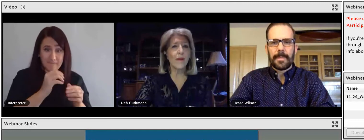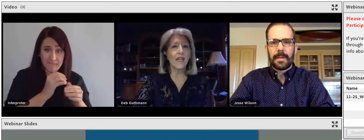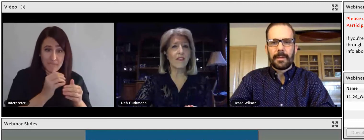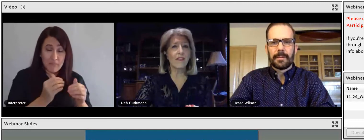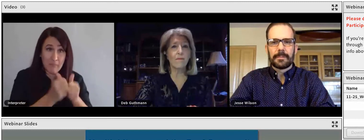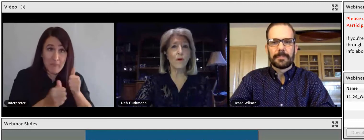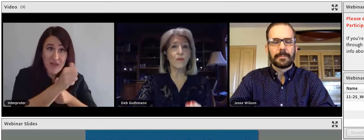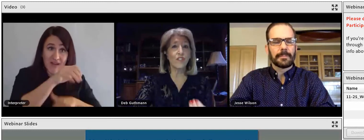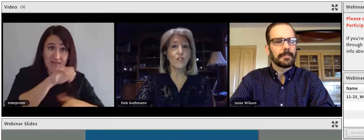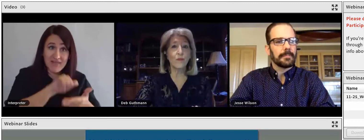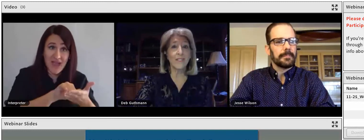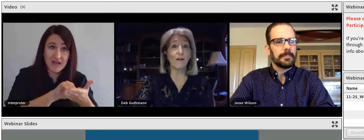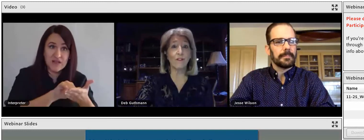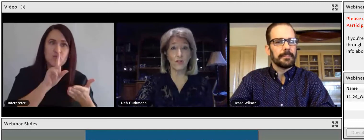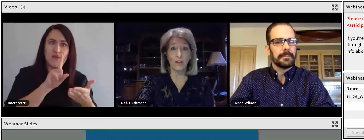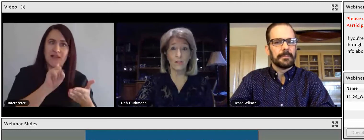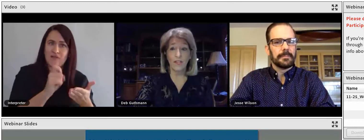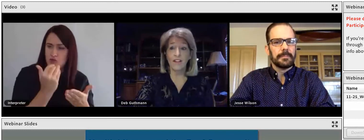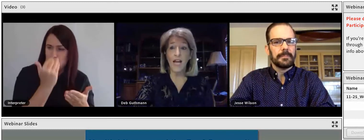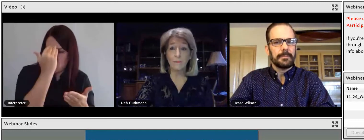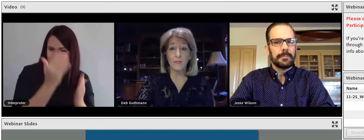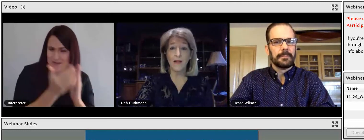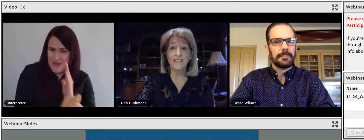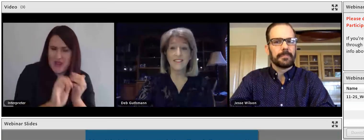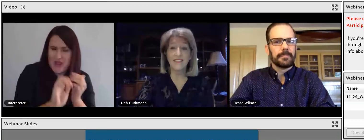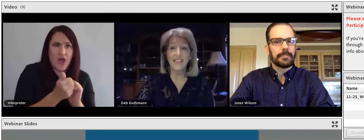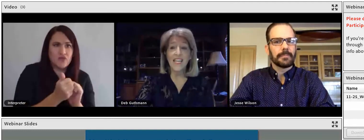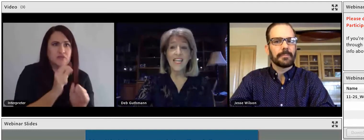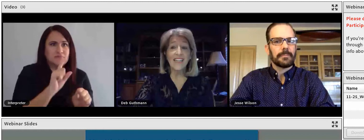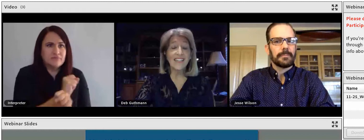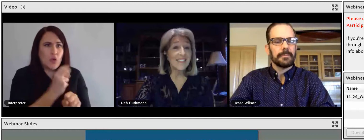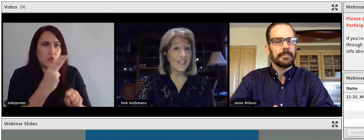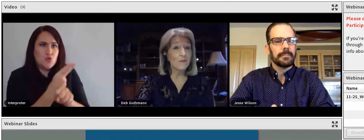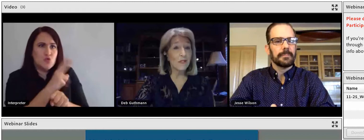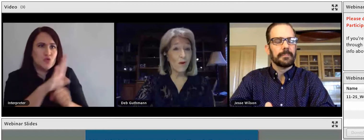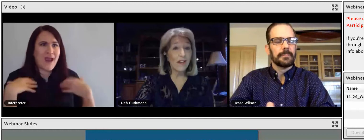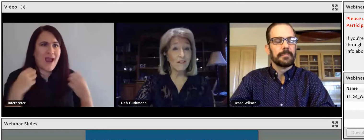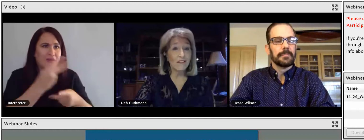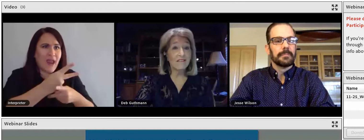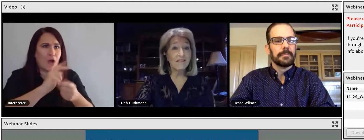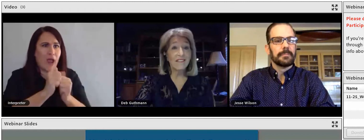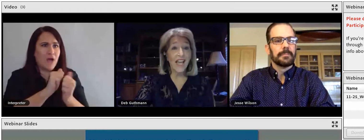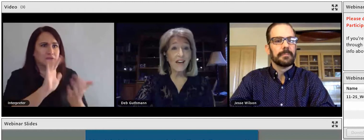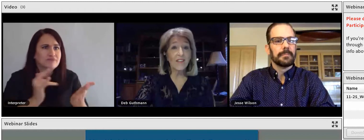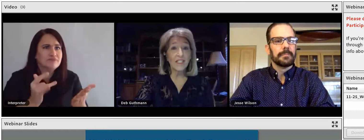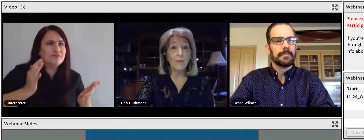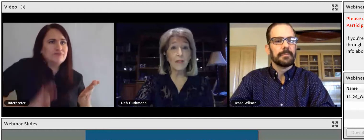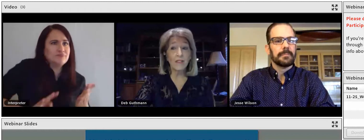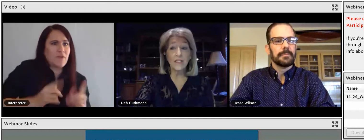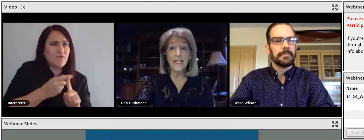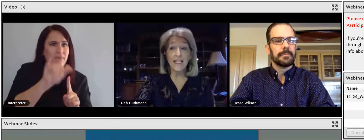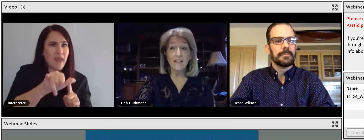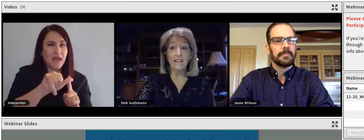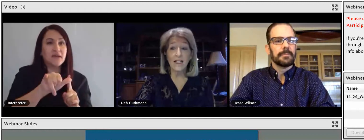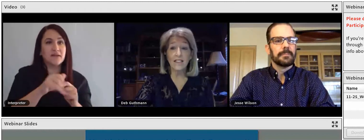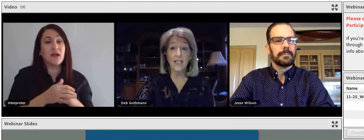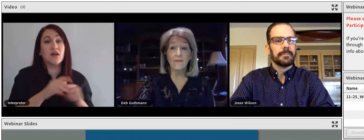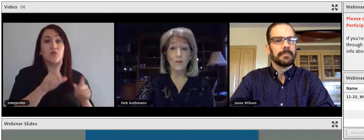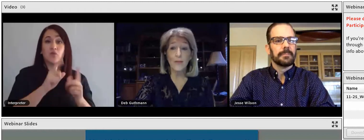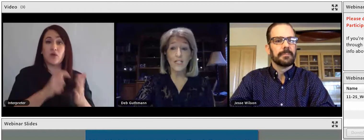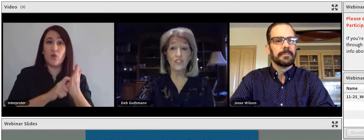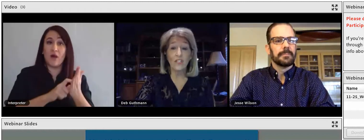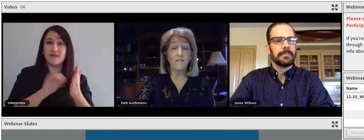how to make the most use out of your health care and optimize it. And it does require having the ability to